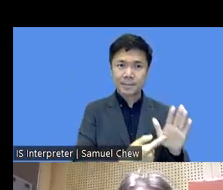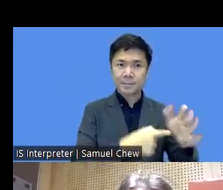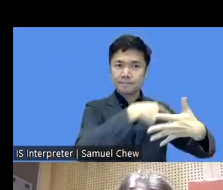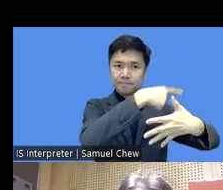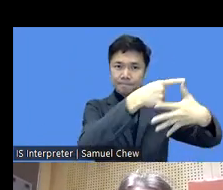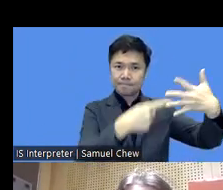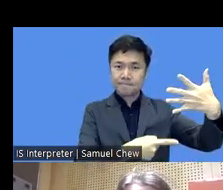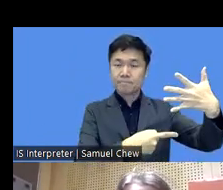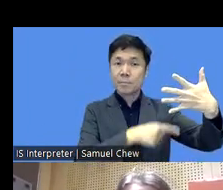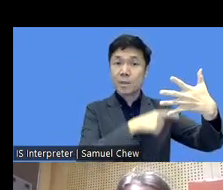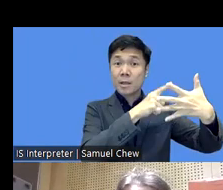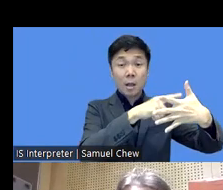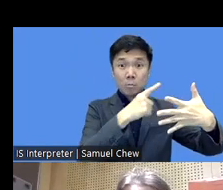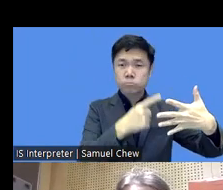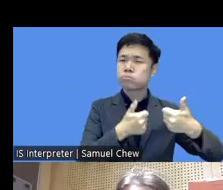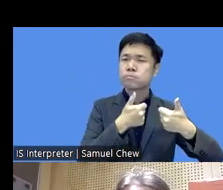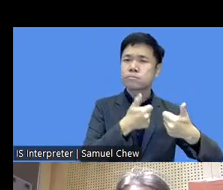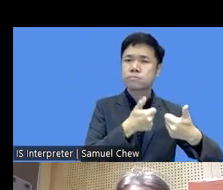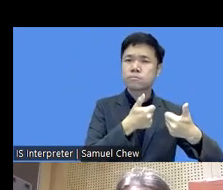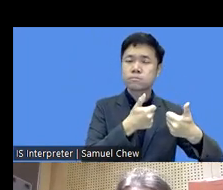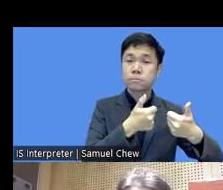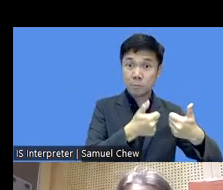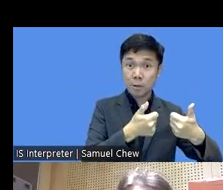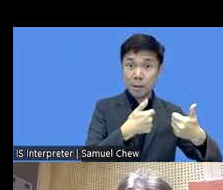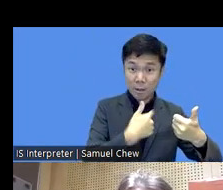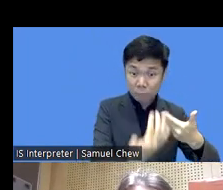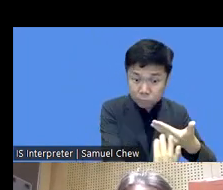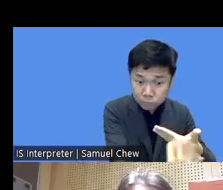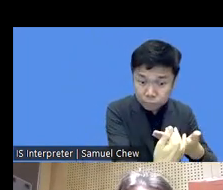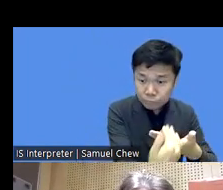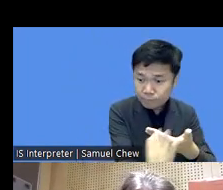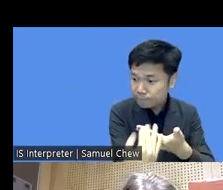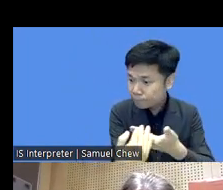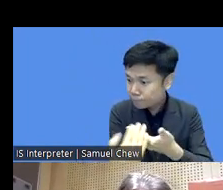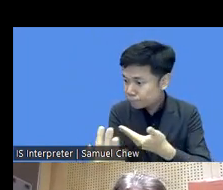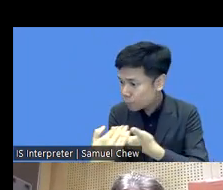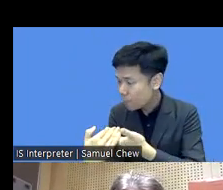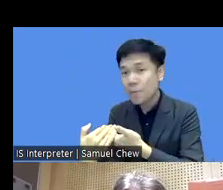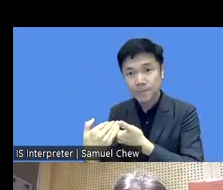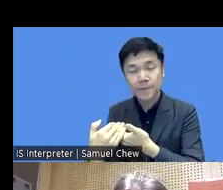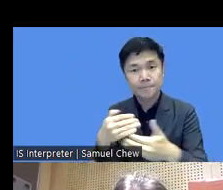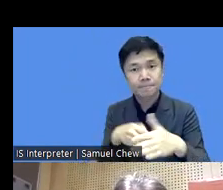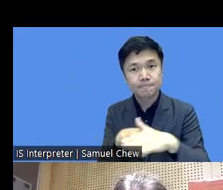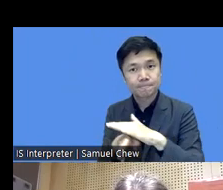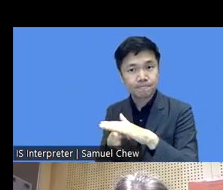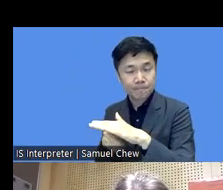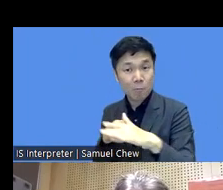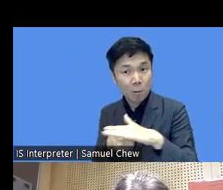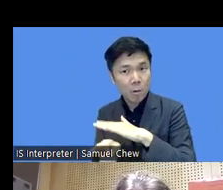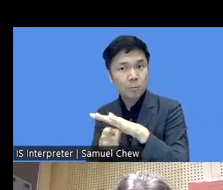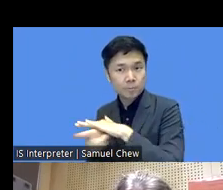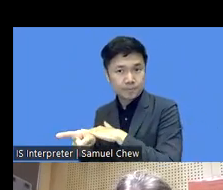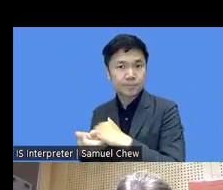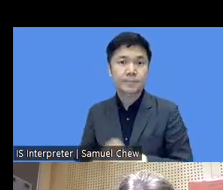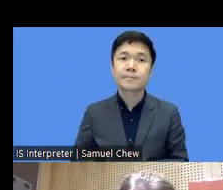positive developments when it comes to meaningful participation of refugees at the Global Refugee Forum. The first point is about regional